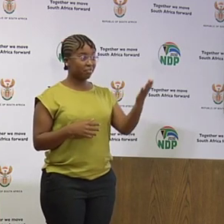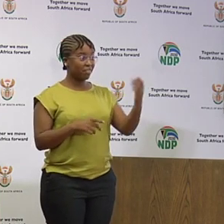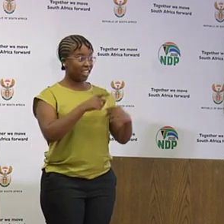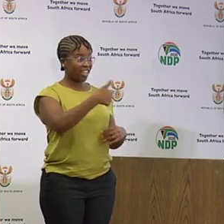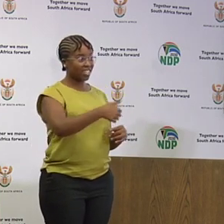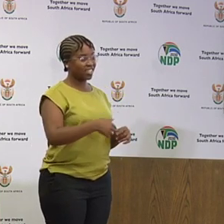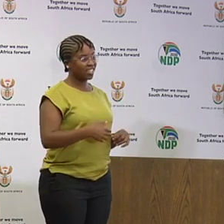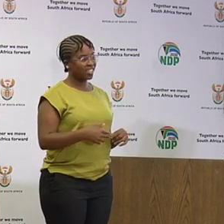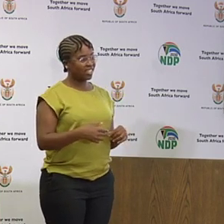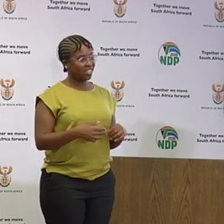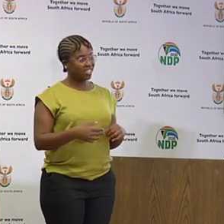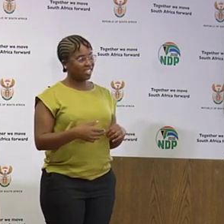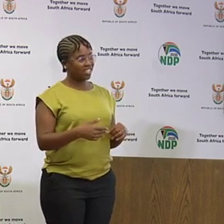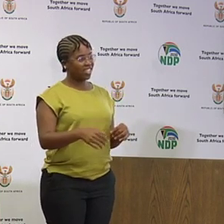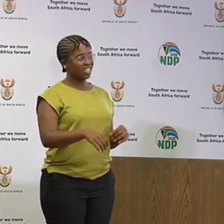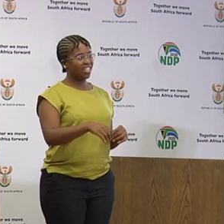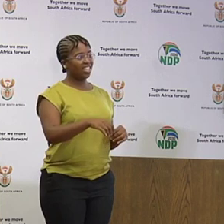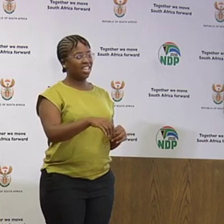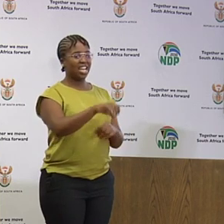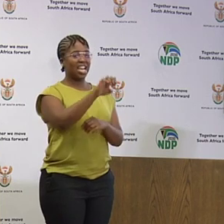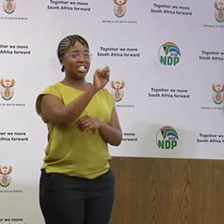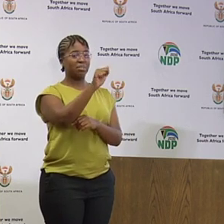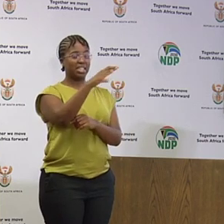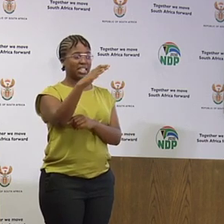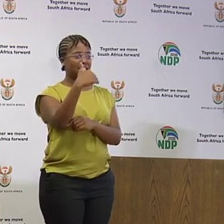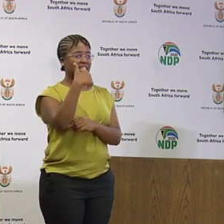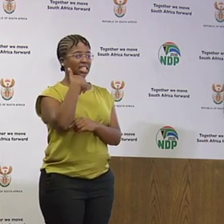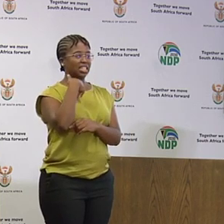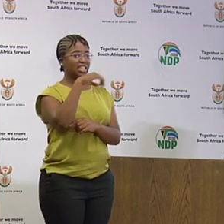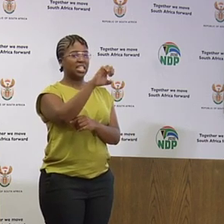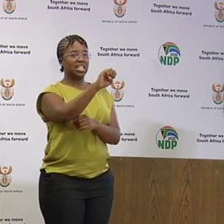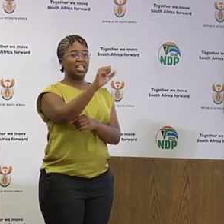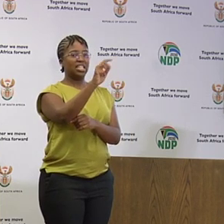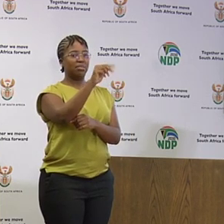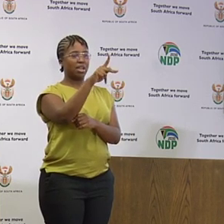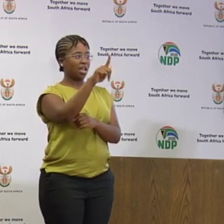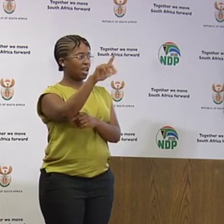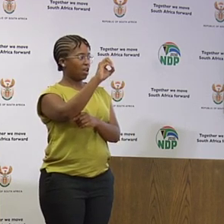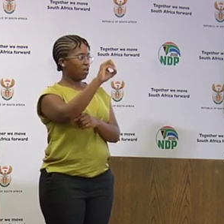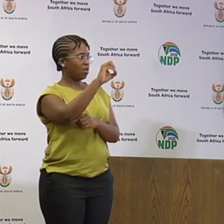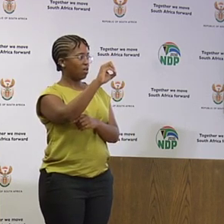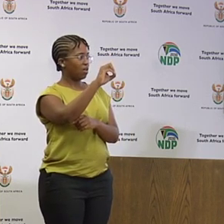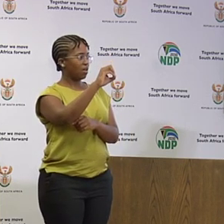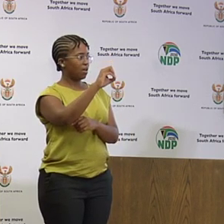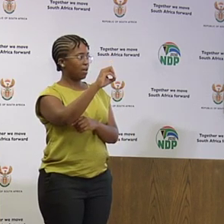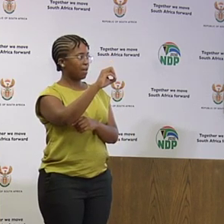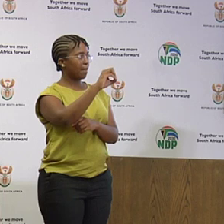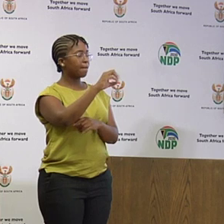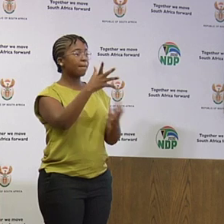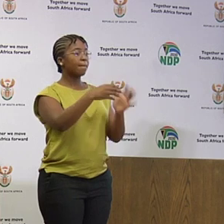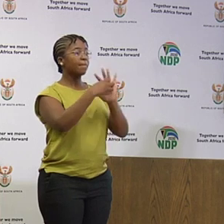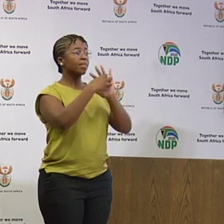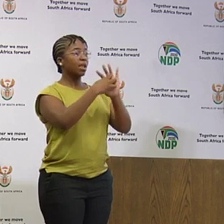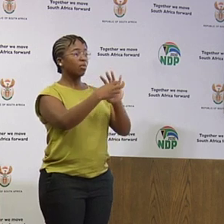Next. Samkelo Masego from the SABC. Minister Lindiwe Sisulu of Water and Sanitation. For instance, if you